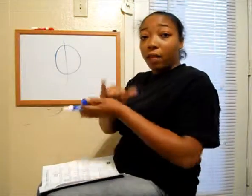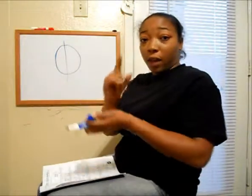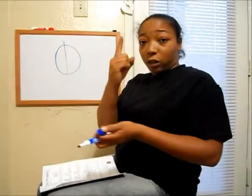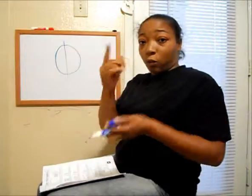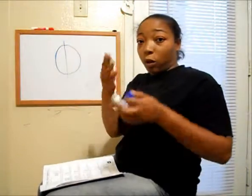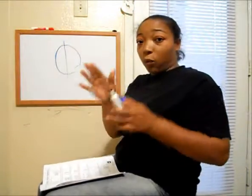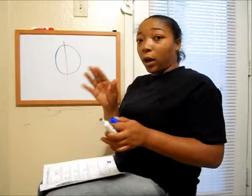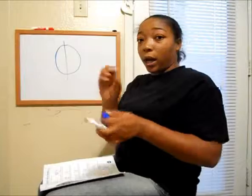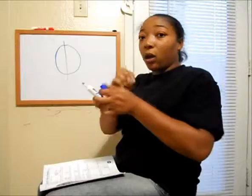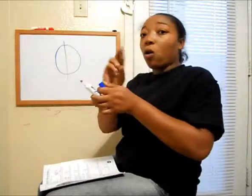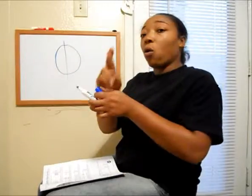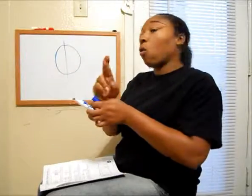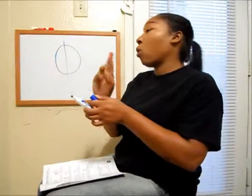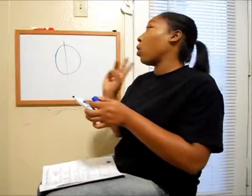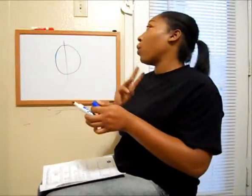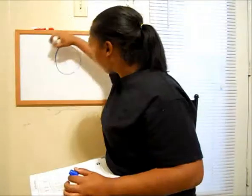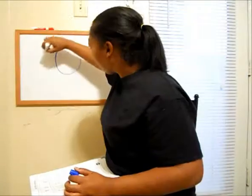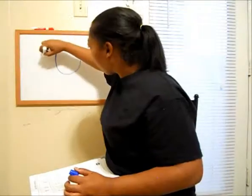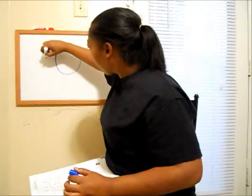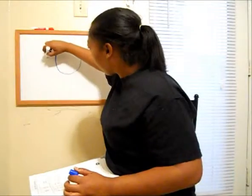that's one way, or